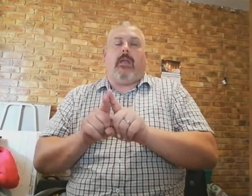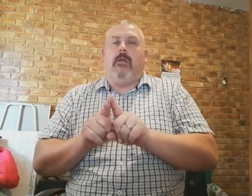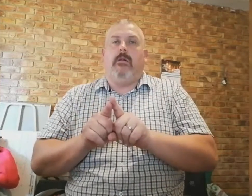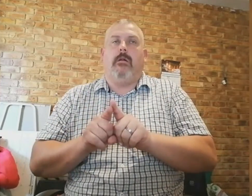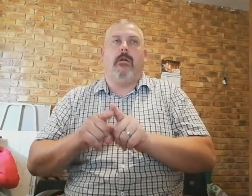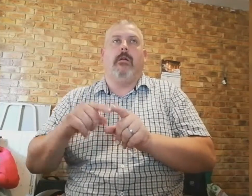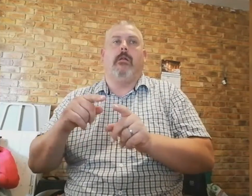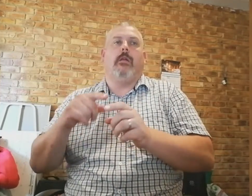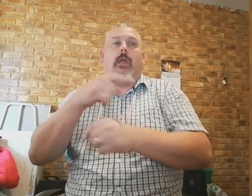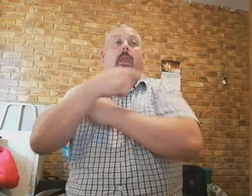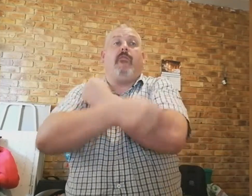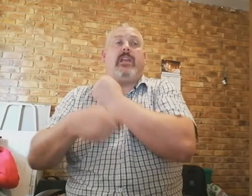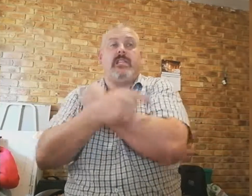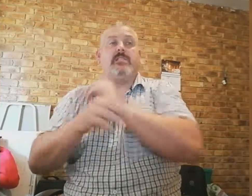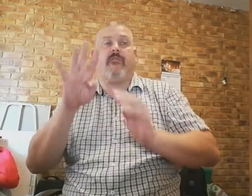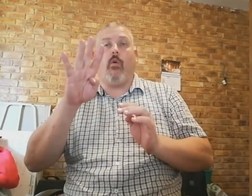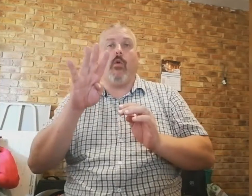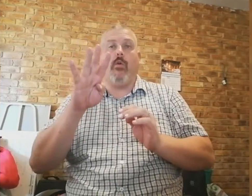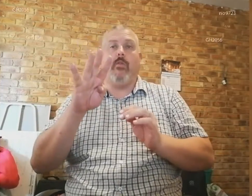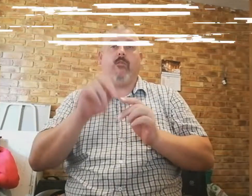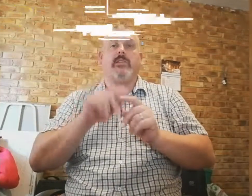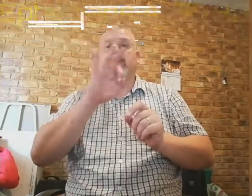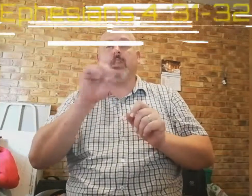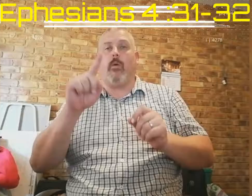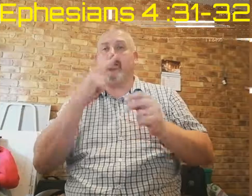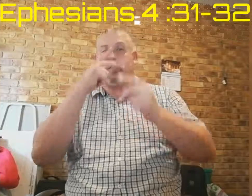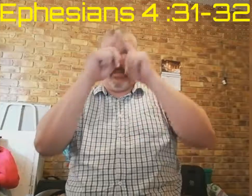faith. In Ephesians 4, verse 31, see,